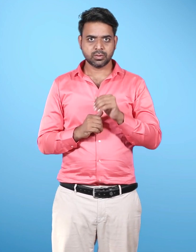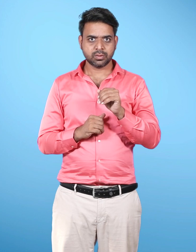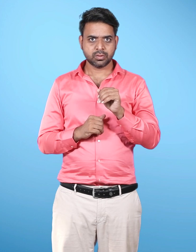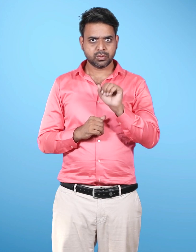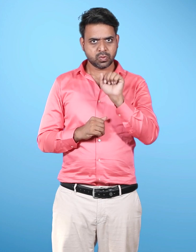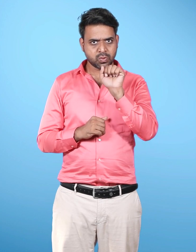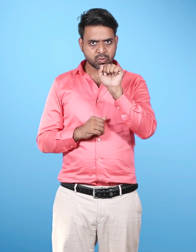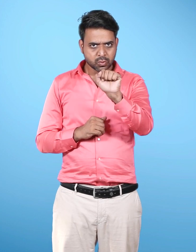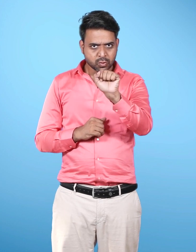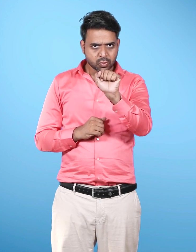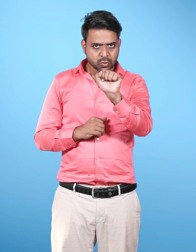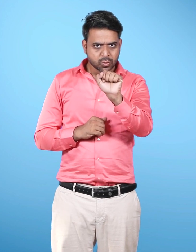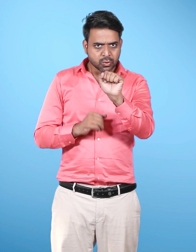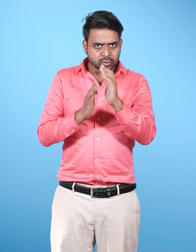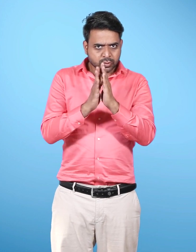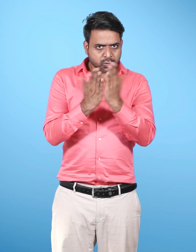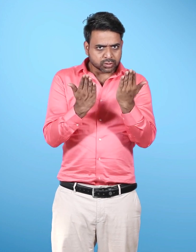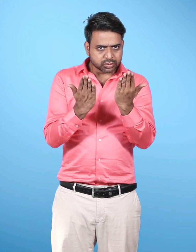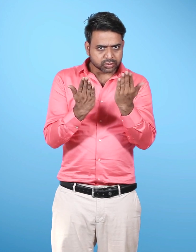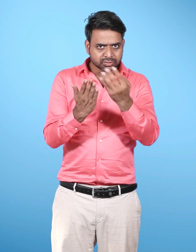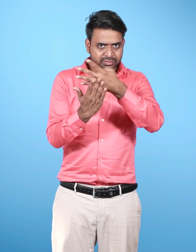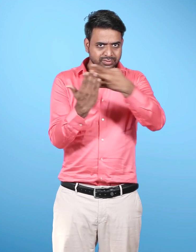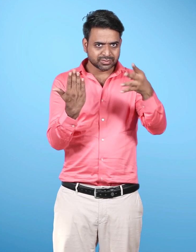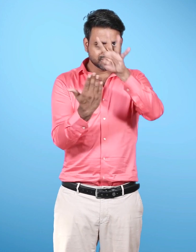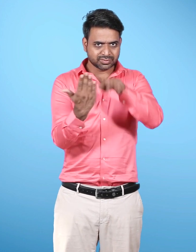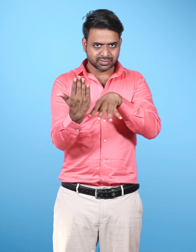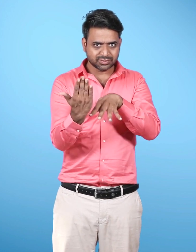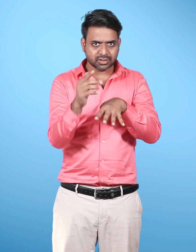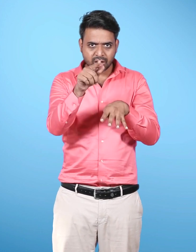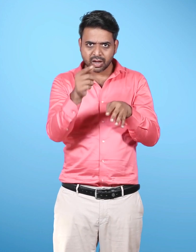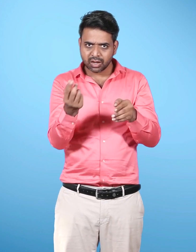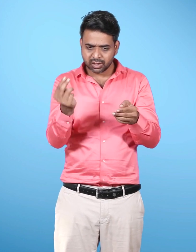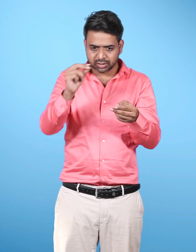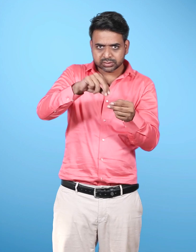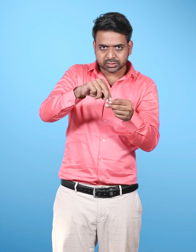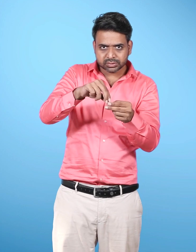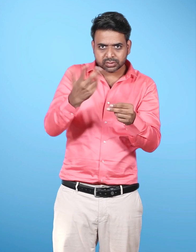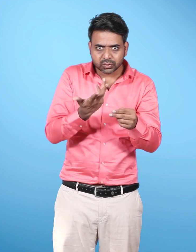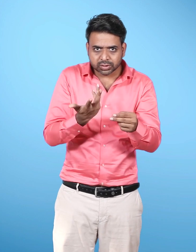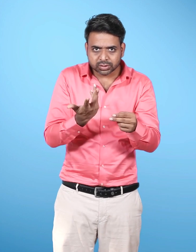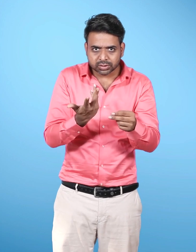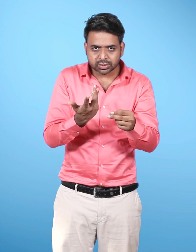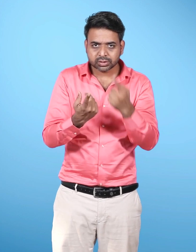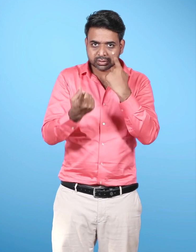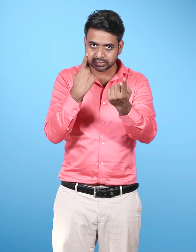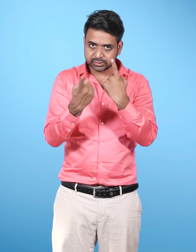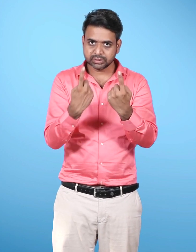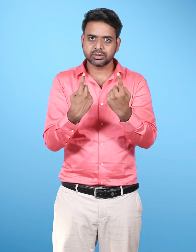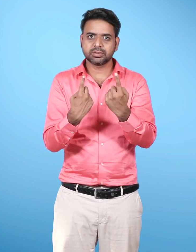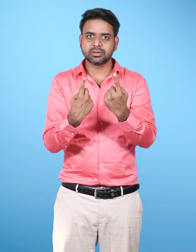Does the bulb glow in each case? Make a table in your notebook similar to table 12.1 and record